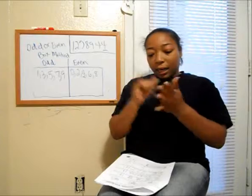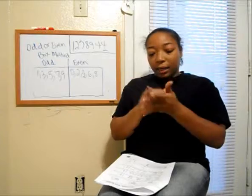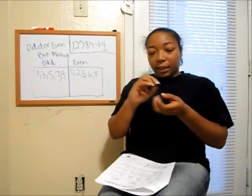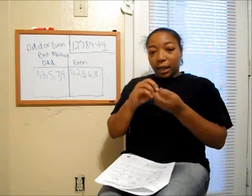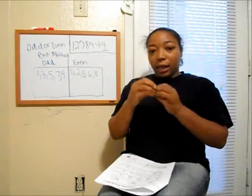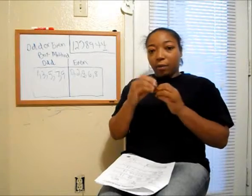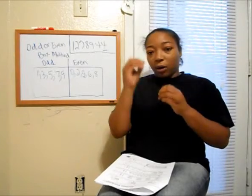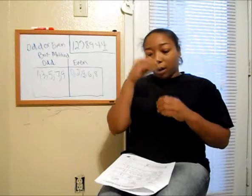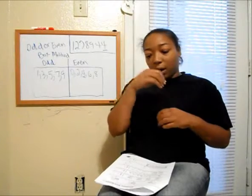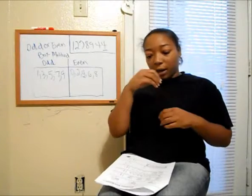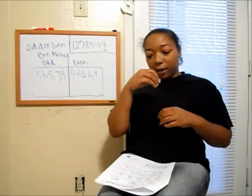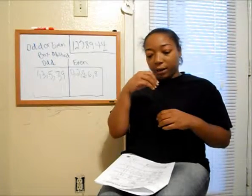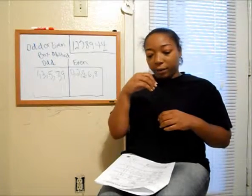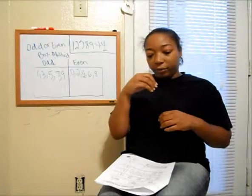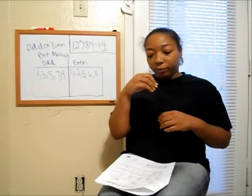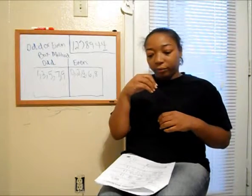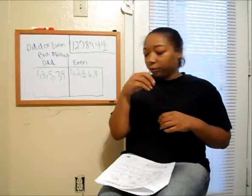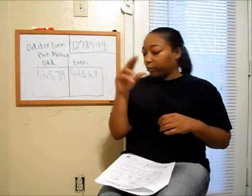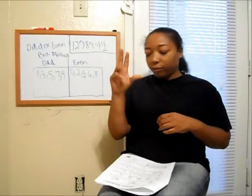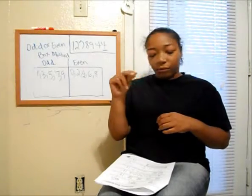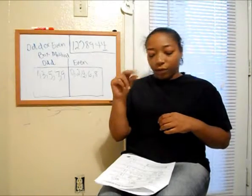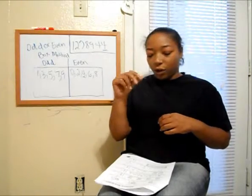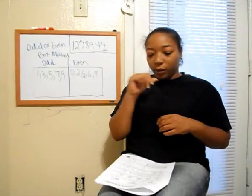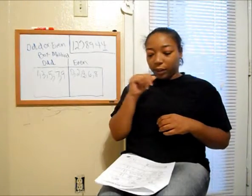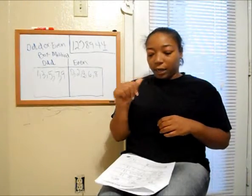Is that number odd? No, it's not.